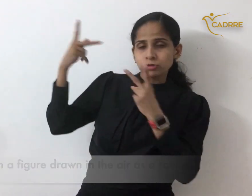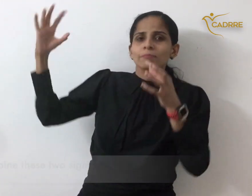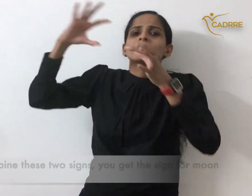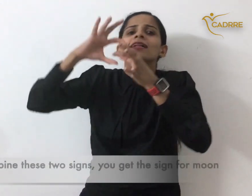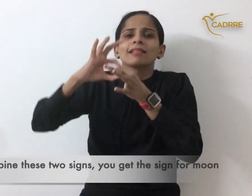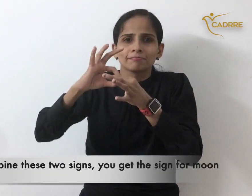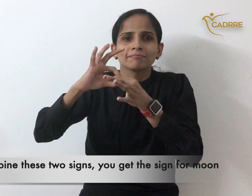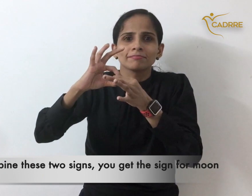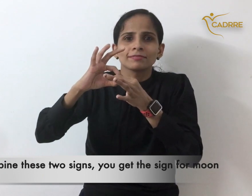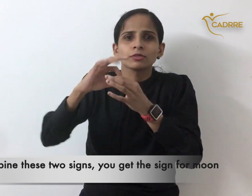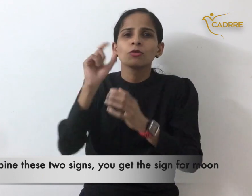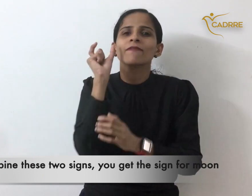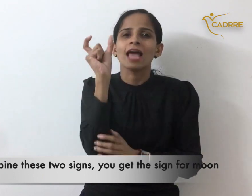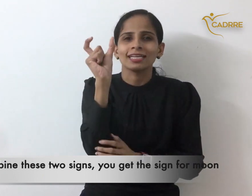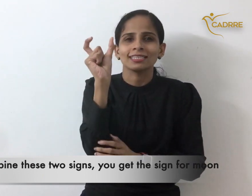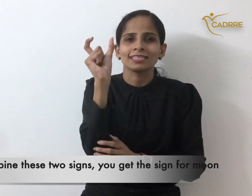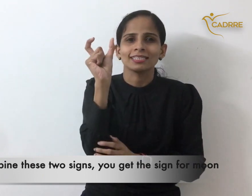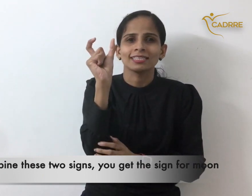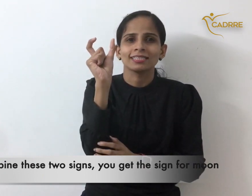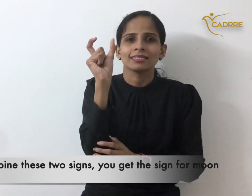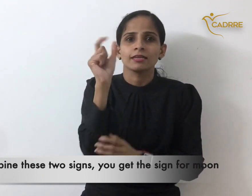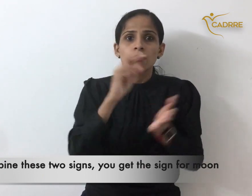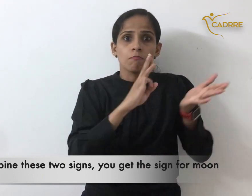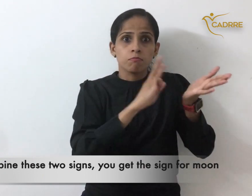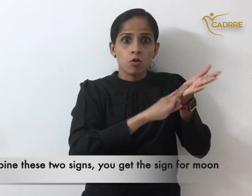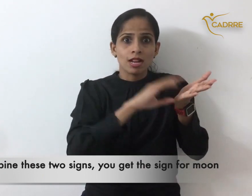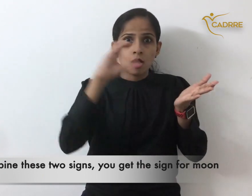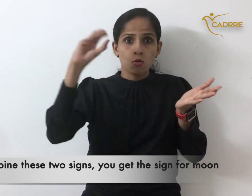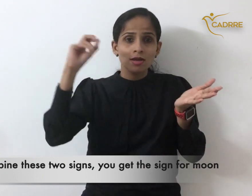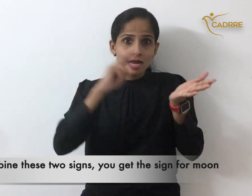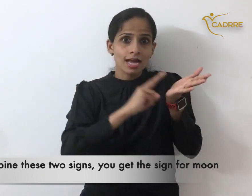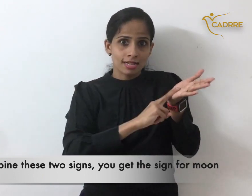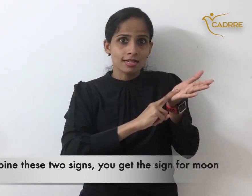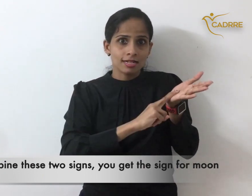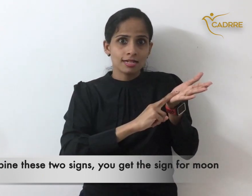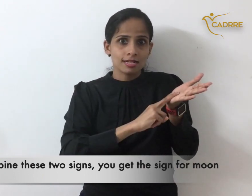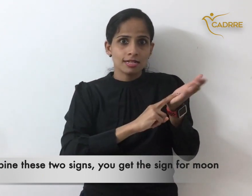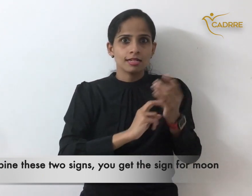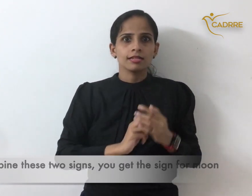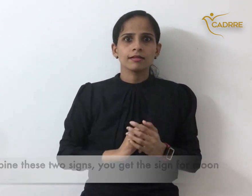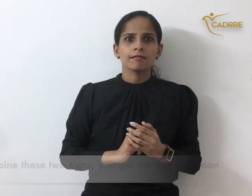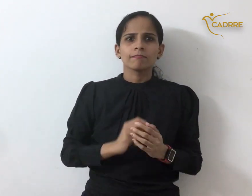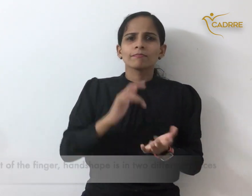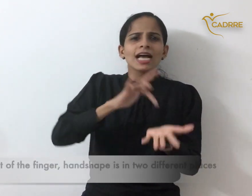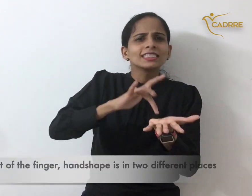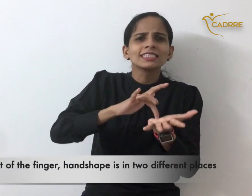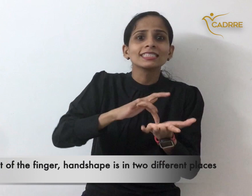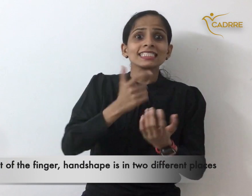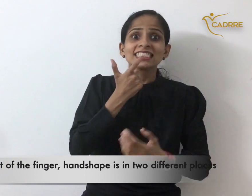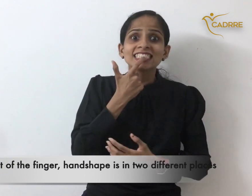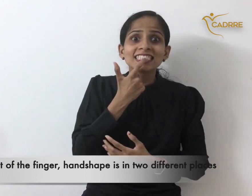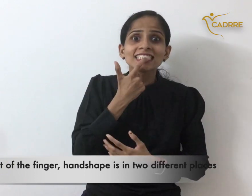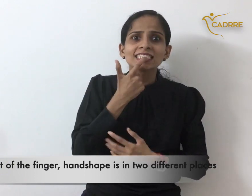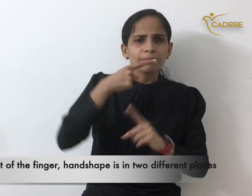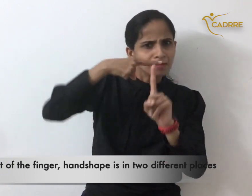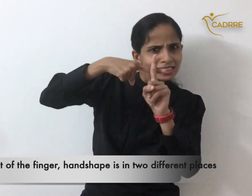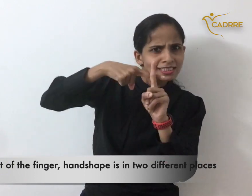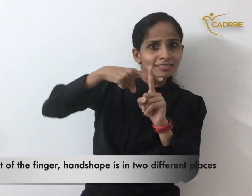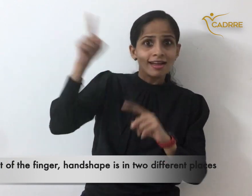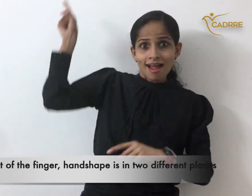When you combine these two signs, you get the sign for moon. So, the placement of the finger, the hand